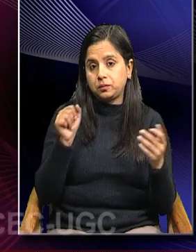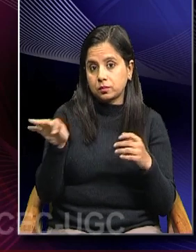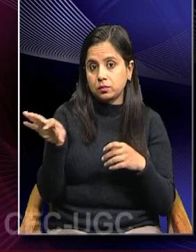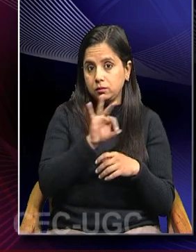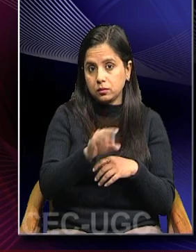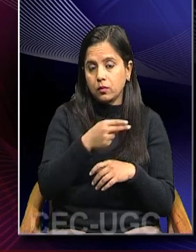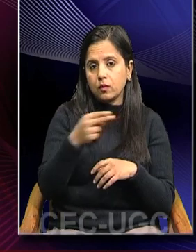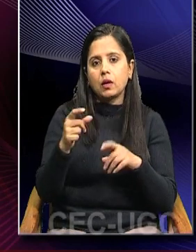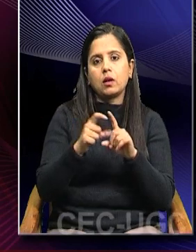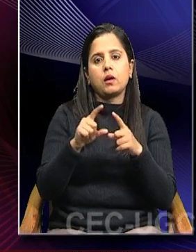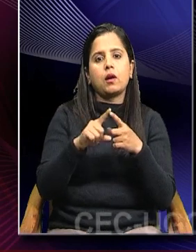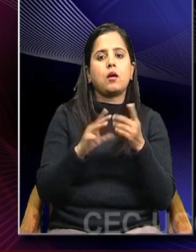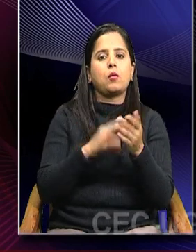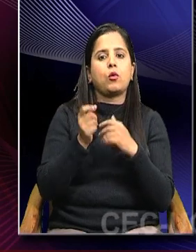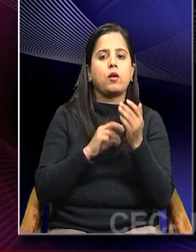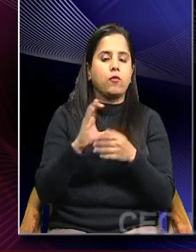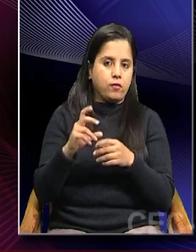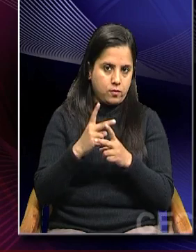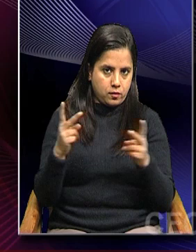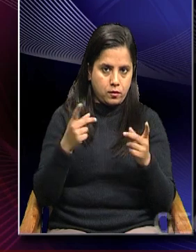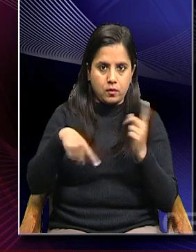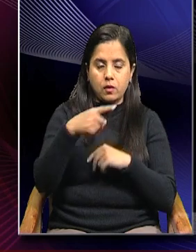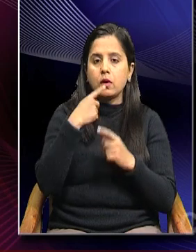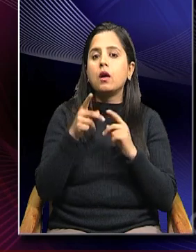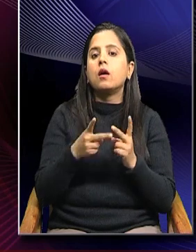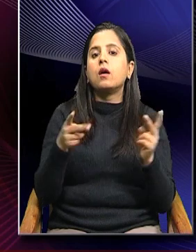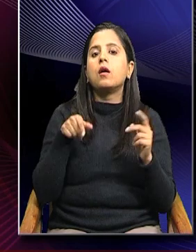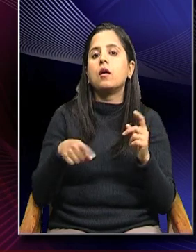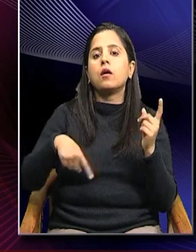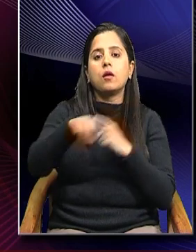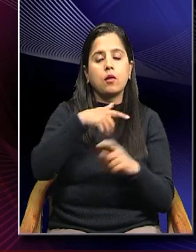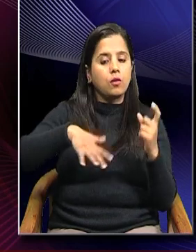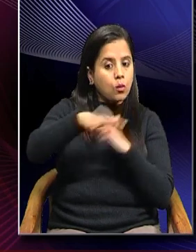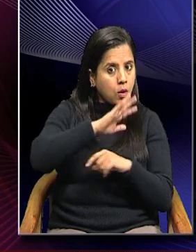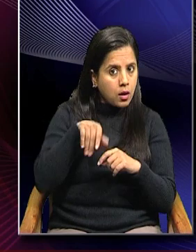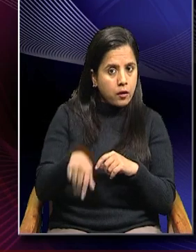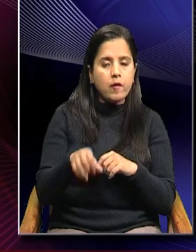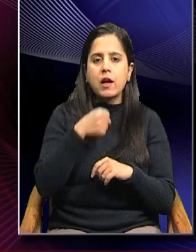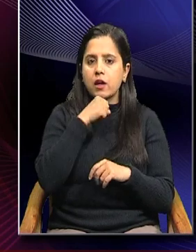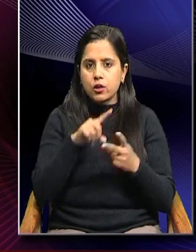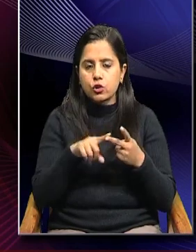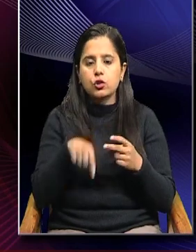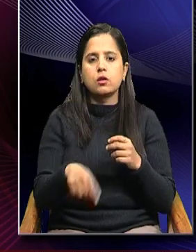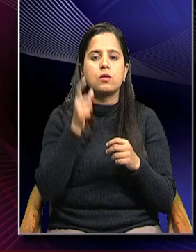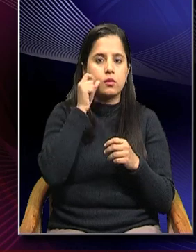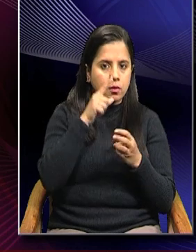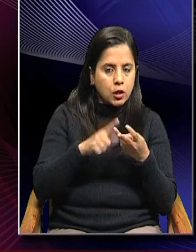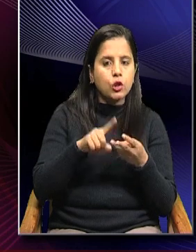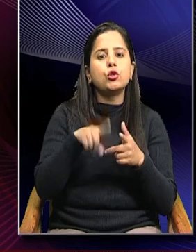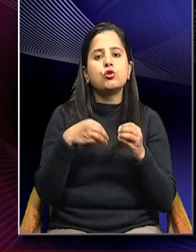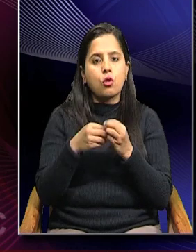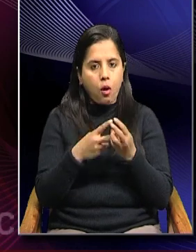this is called demographic environment. Now when I talk about the demographic environment, it includes the age, gender,